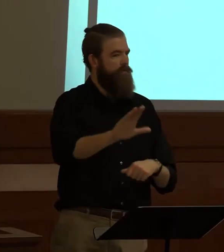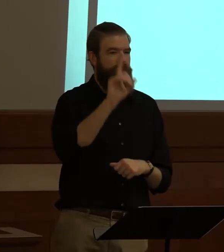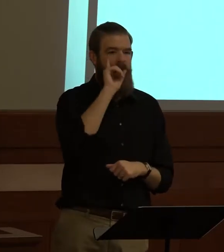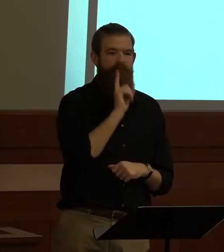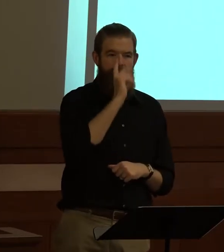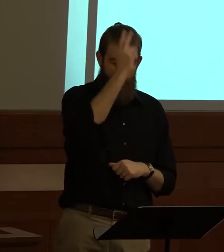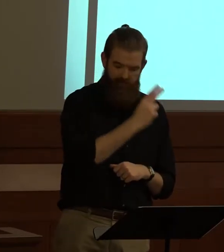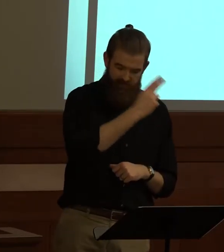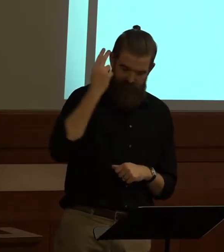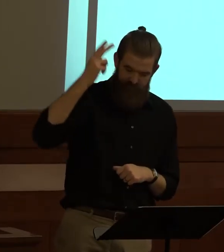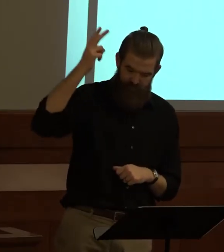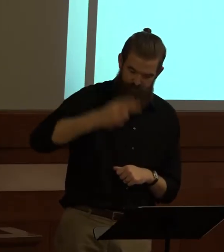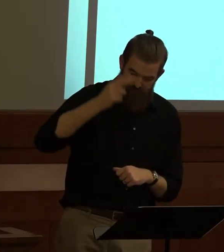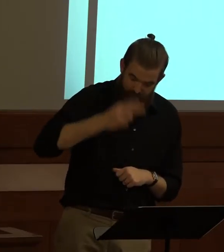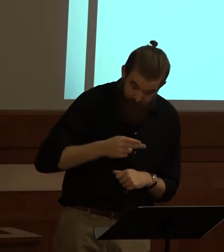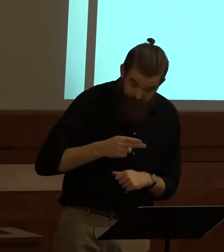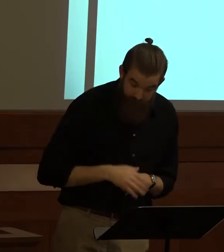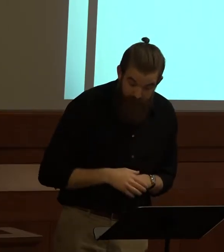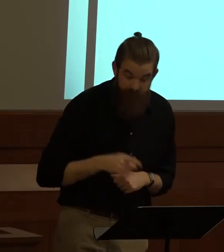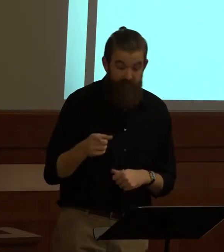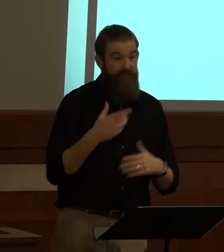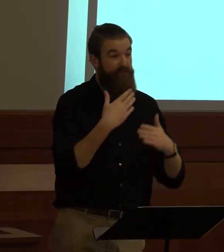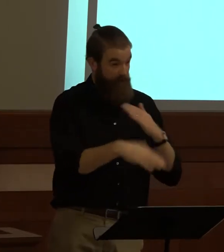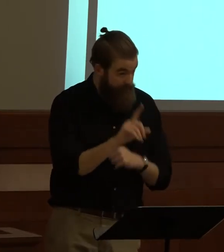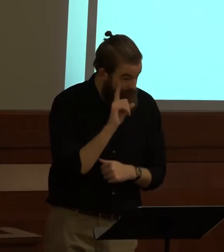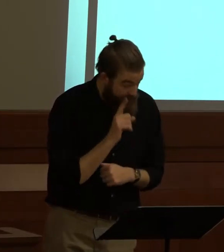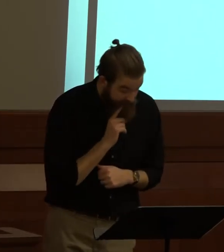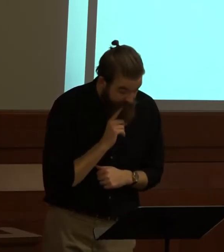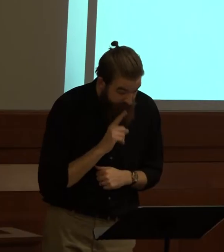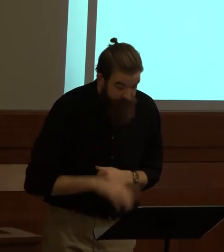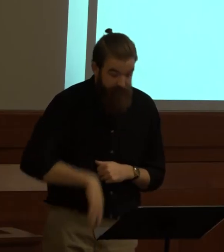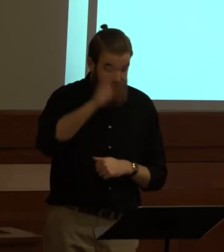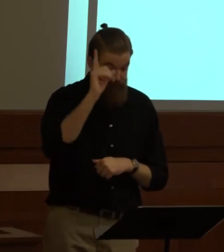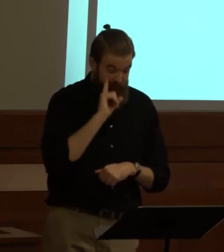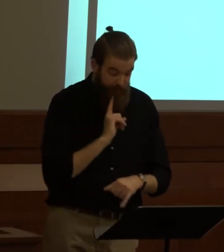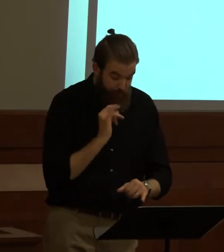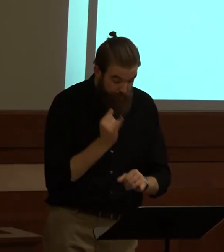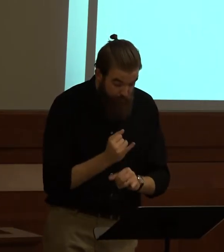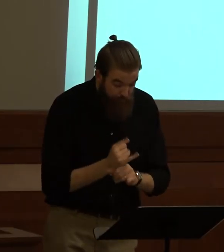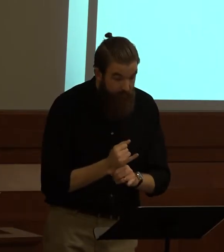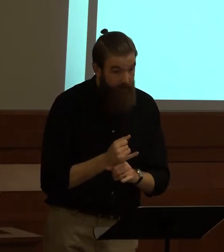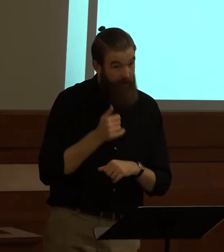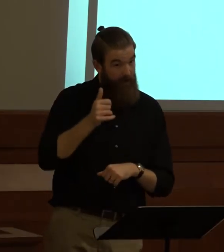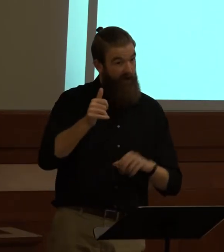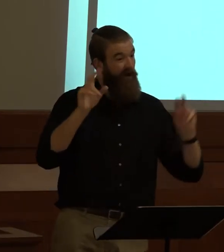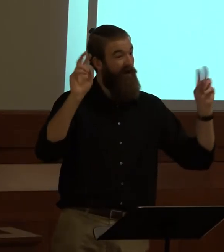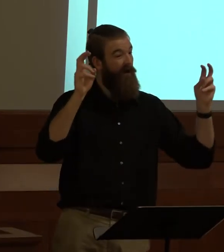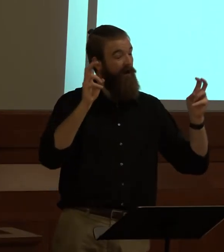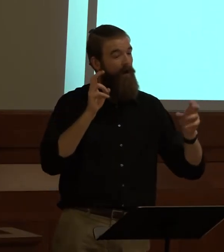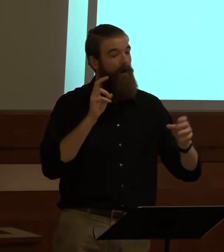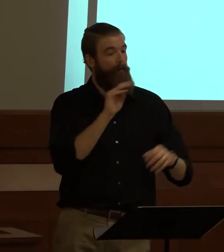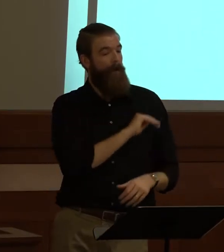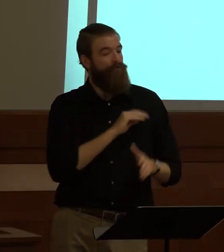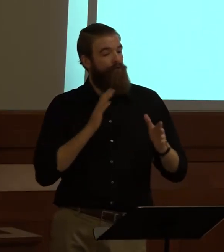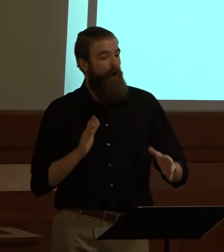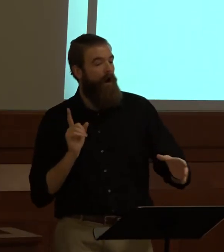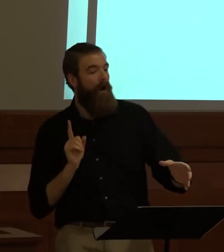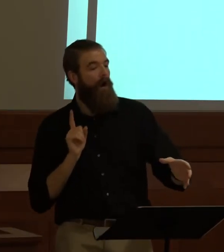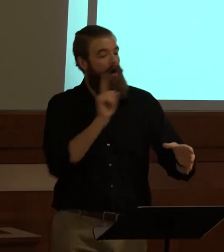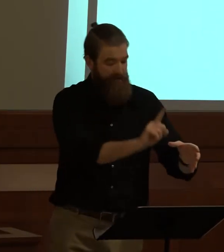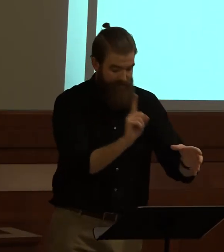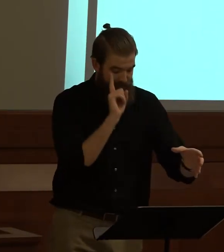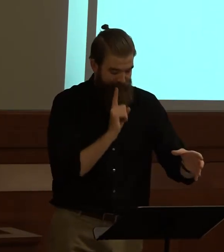early native of French deaf culture who was called to the priesthood during an exciting early years of the Institute for